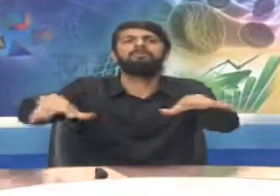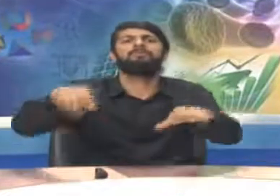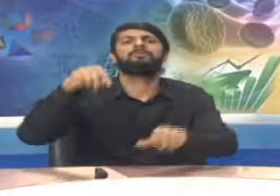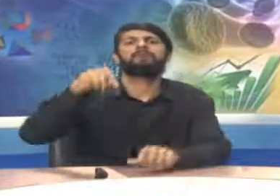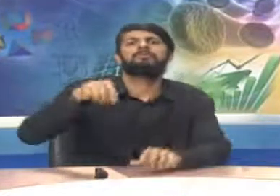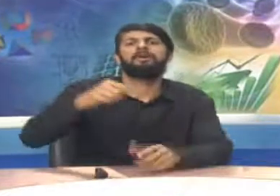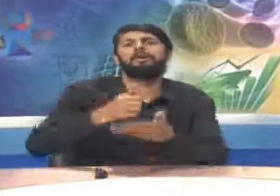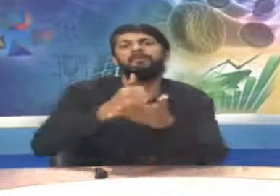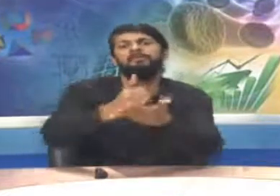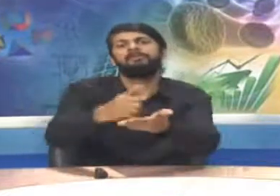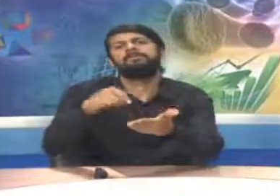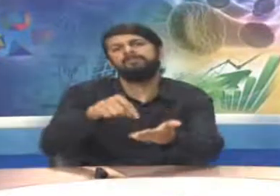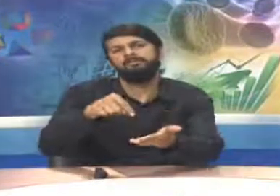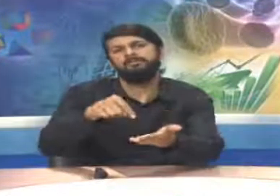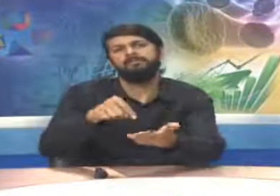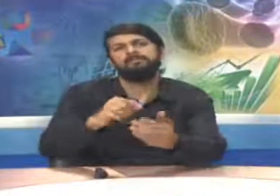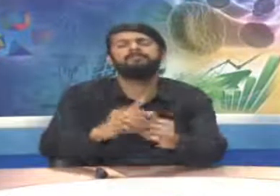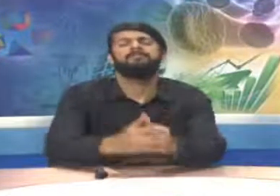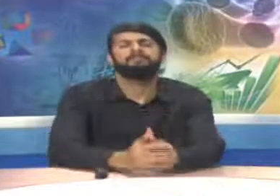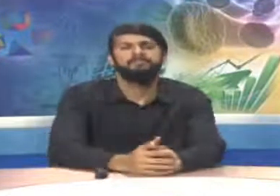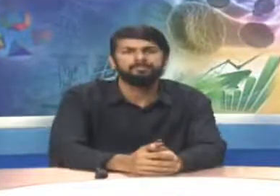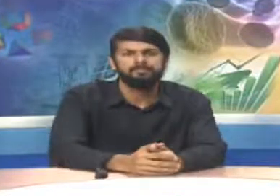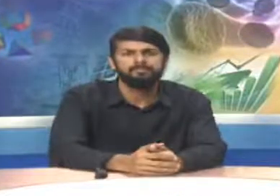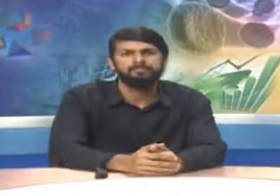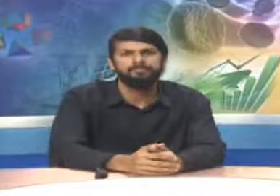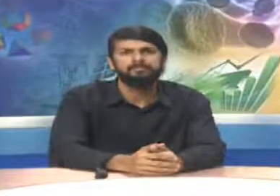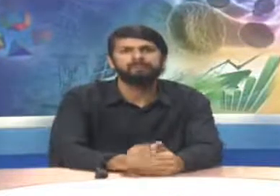economic, ideological and political.